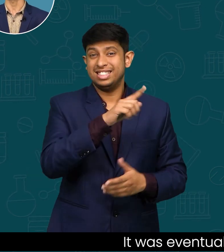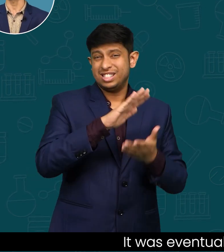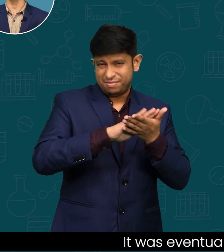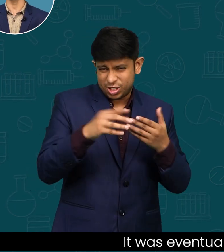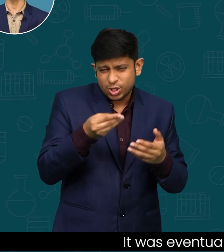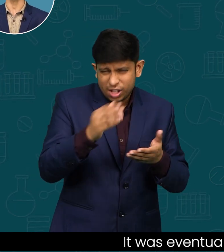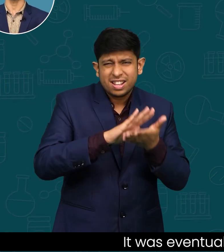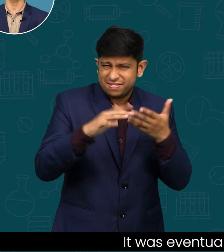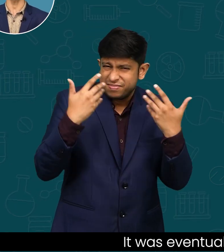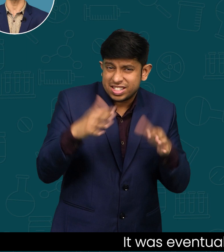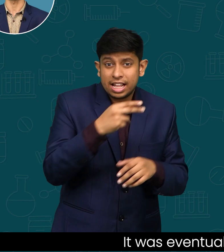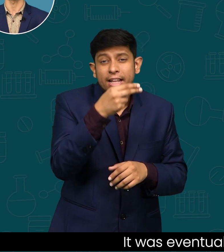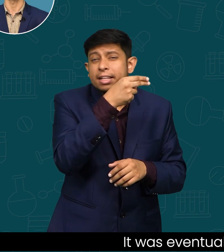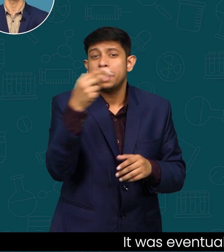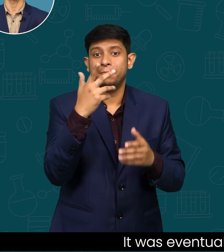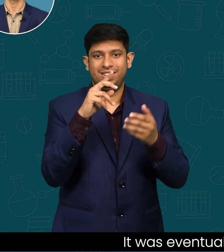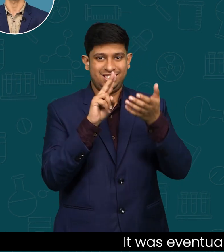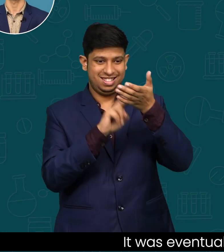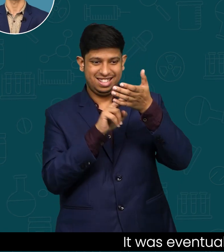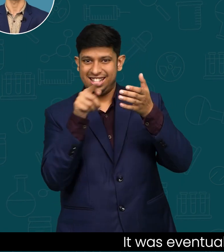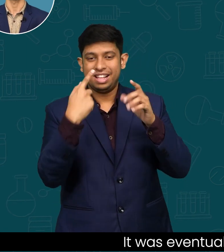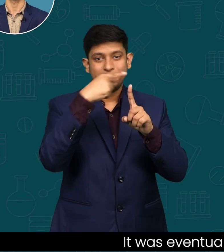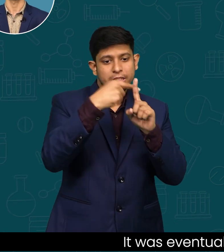It was eventually named as neutron.